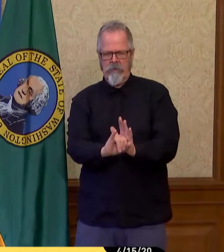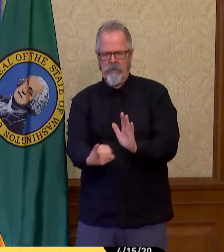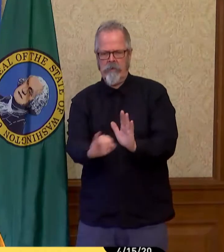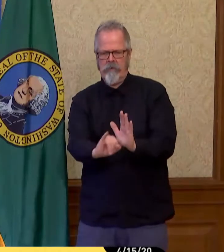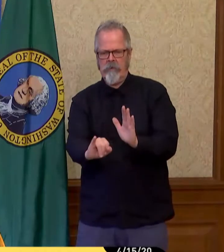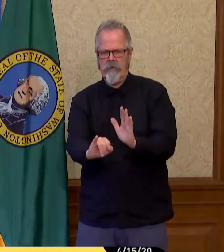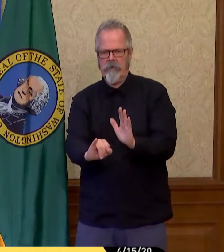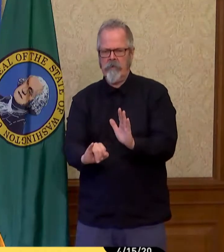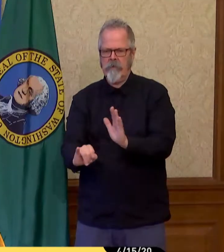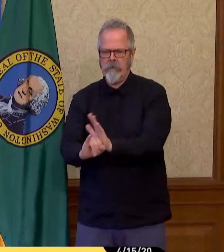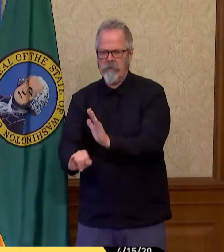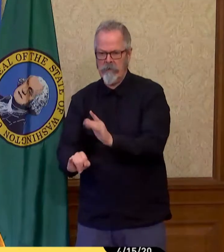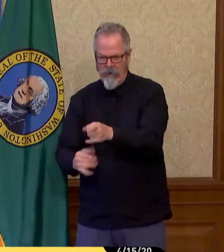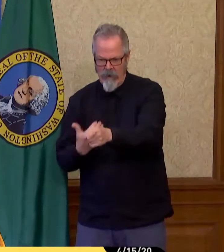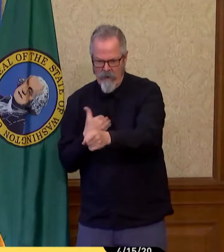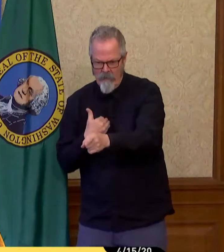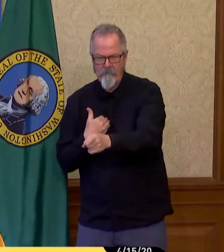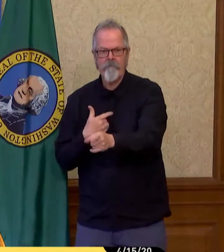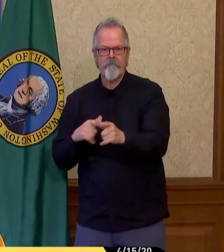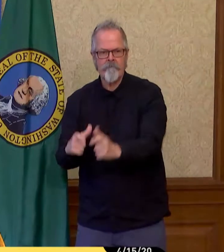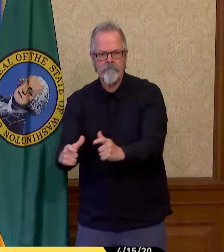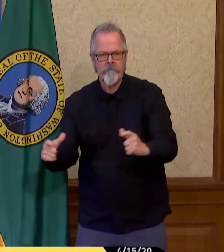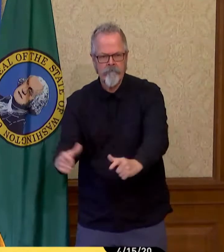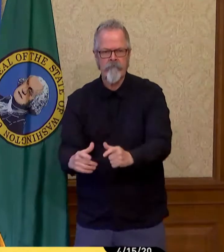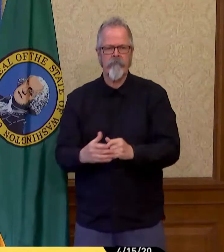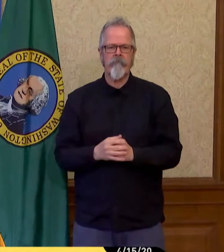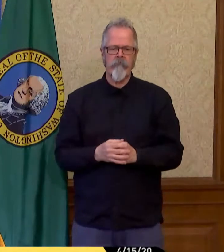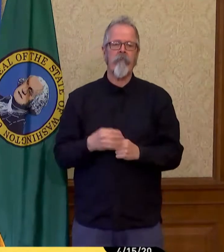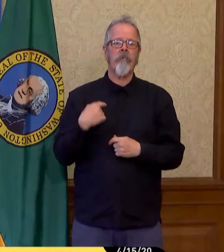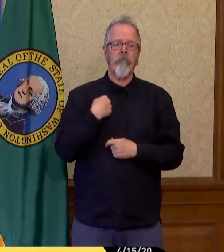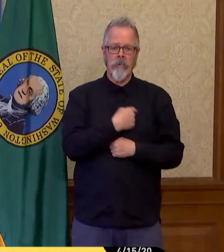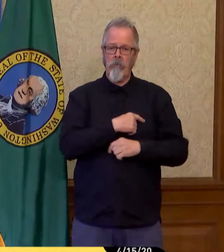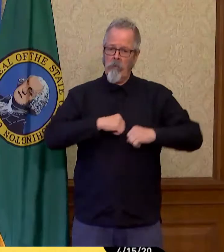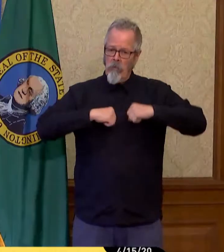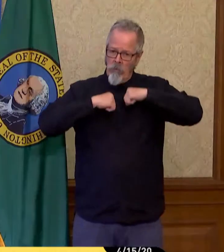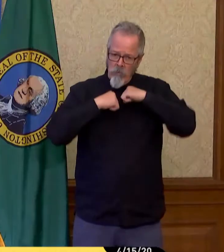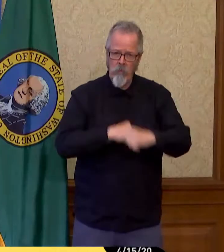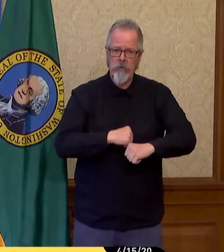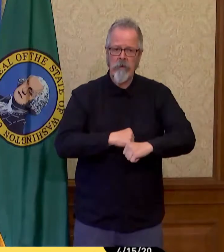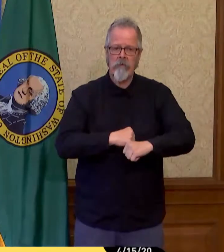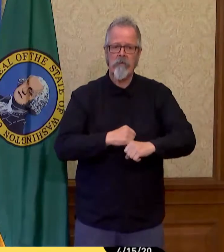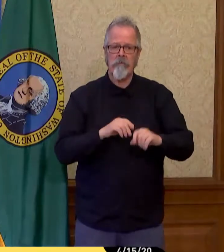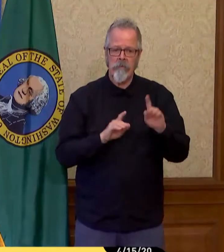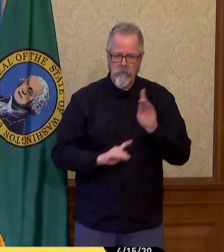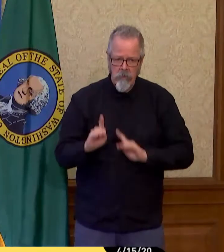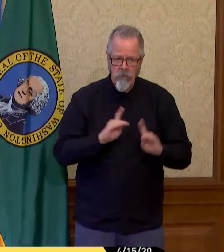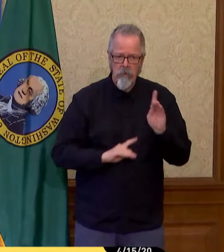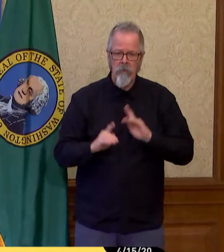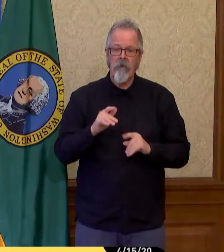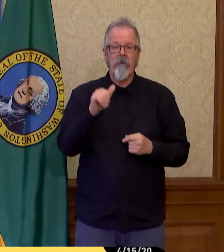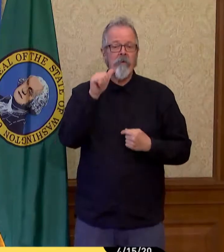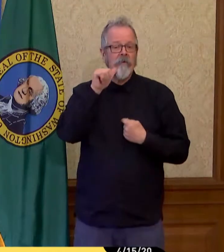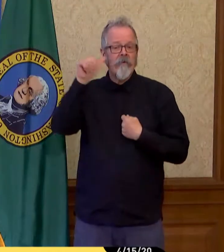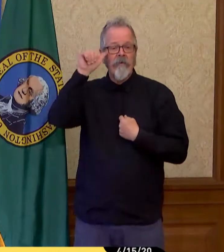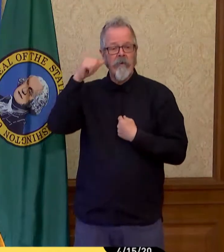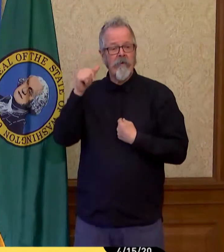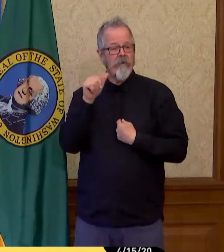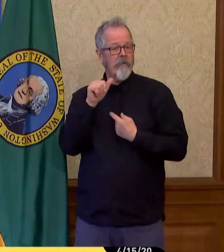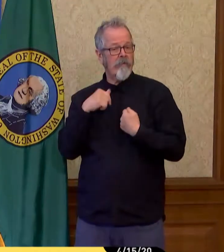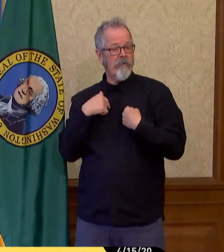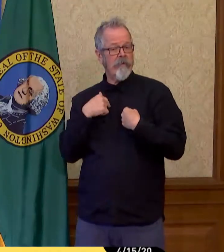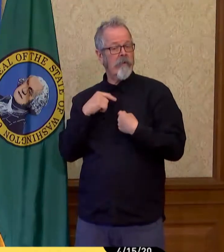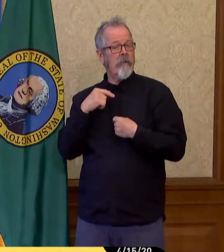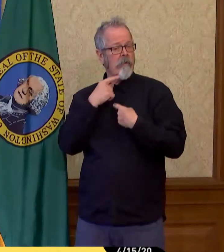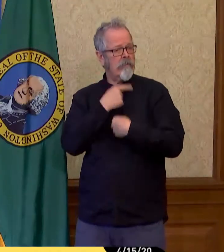65 at work. We are making sure that our hospitals have enough surge capacity to deal with